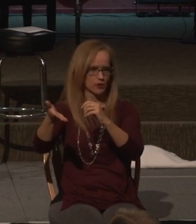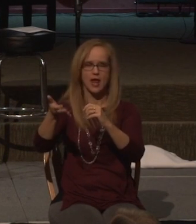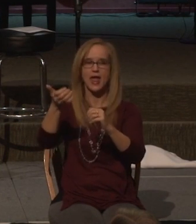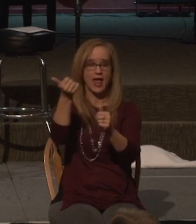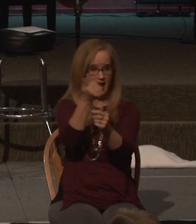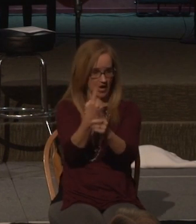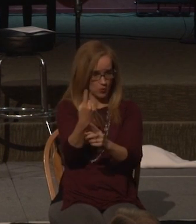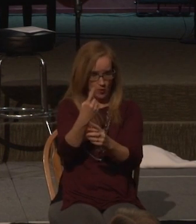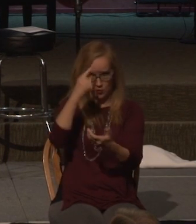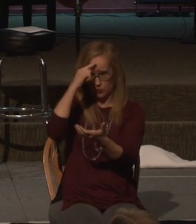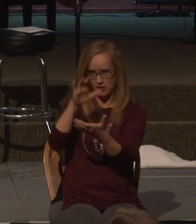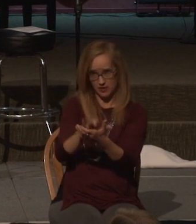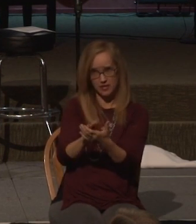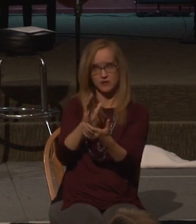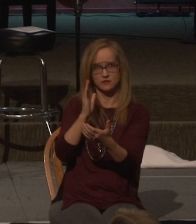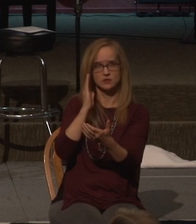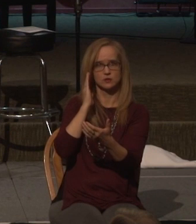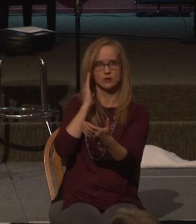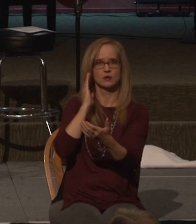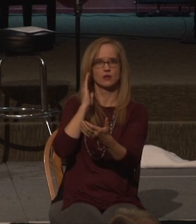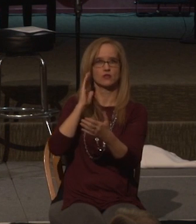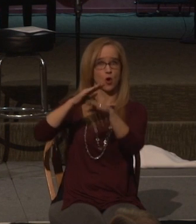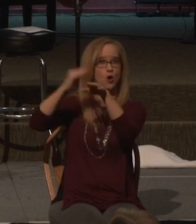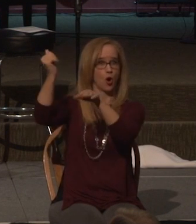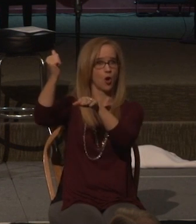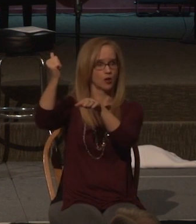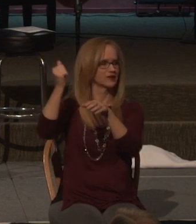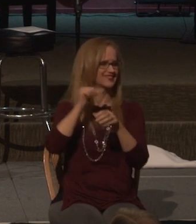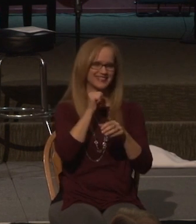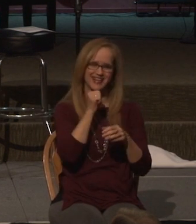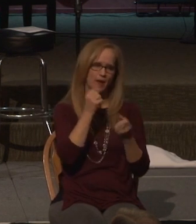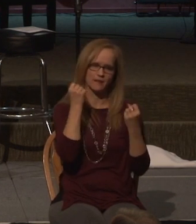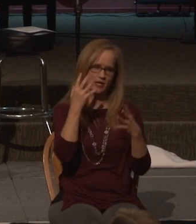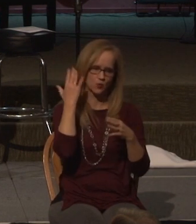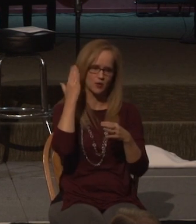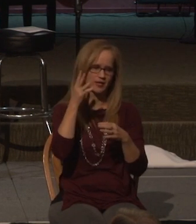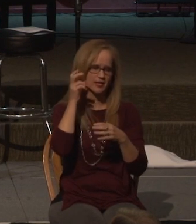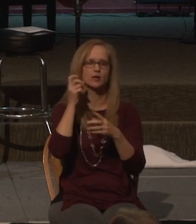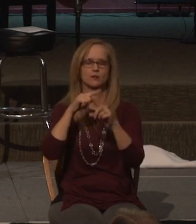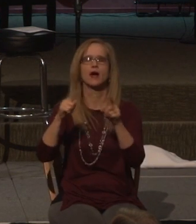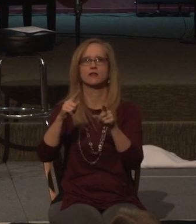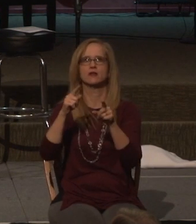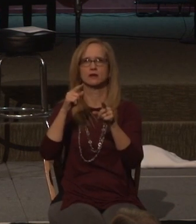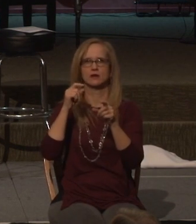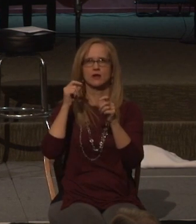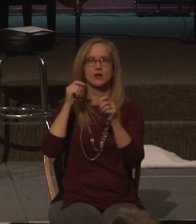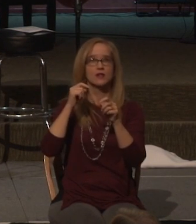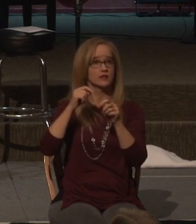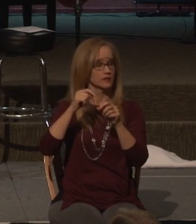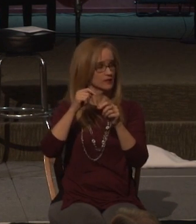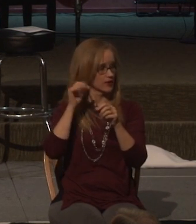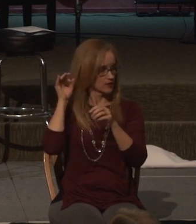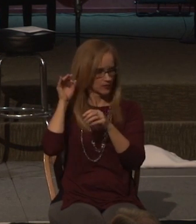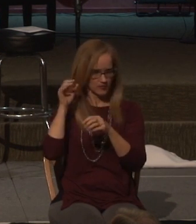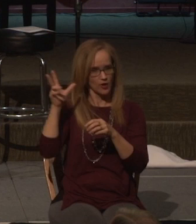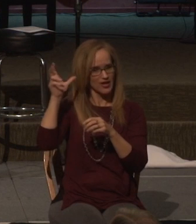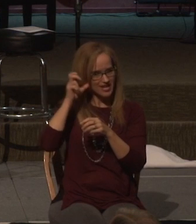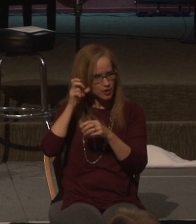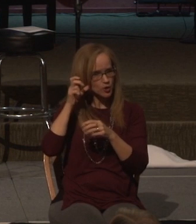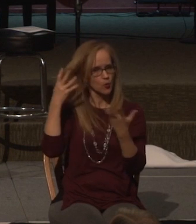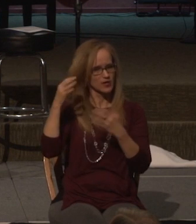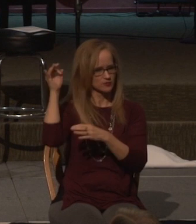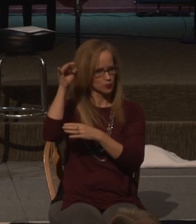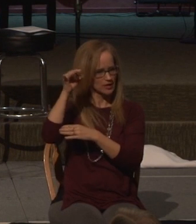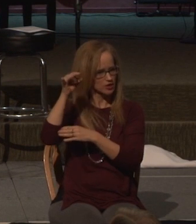who believes will call. Many will hear, not all, but many will believe. People will hear the gospel when we preach it to them, and God is